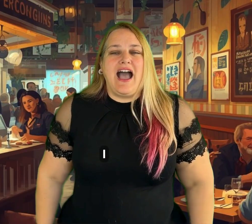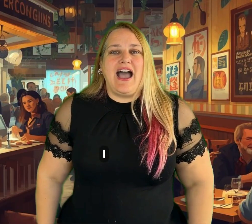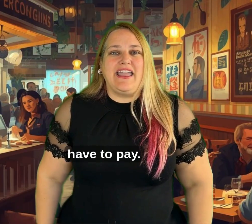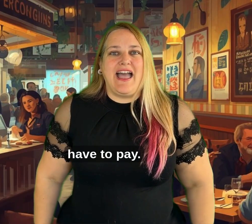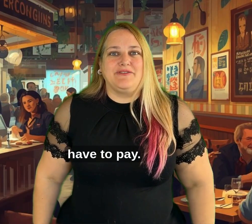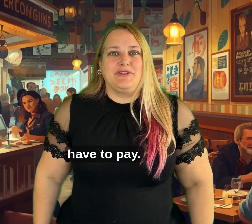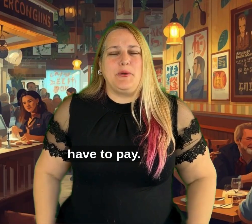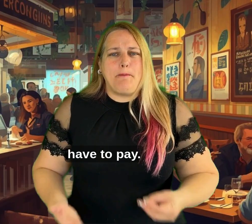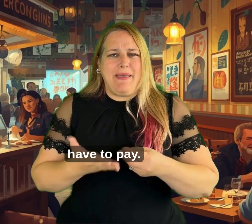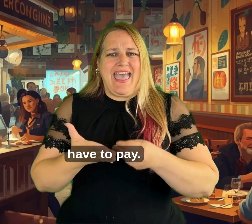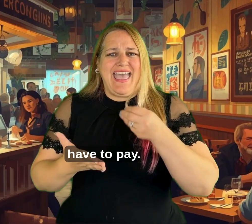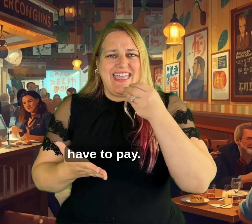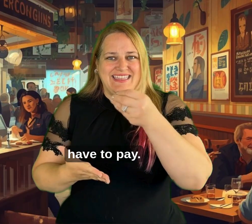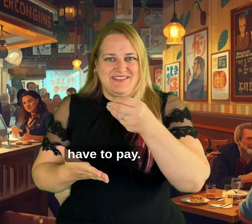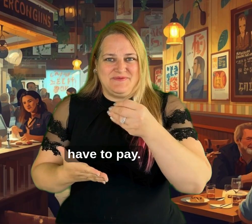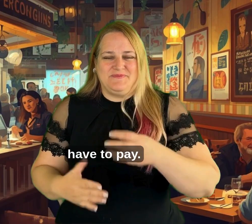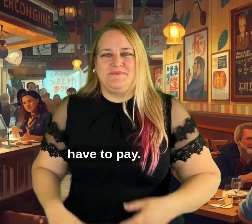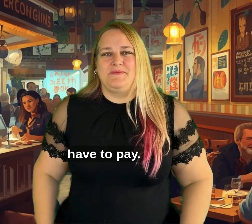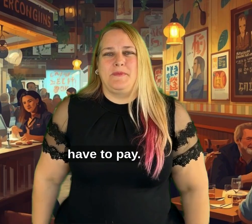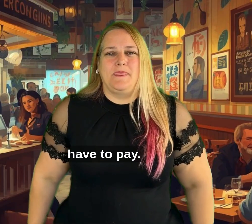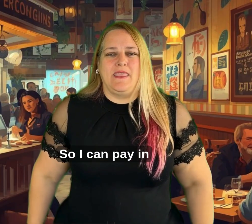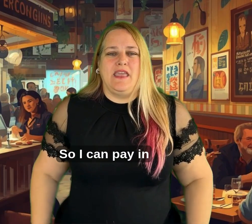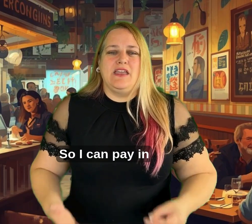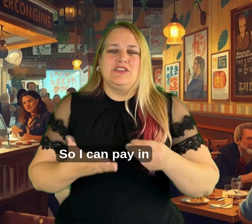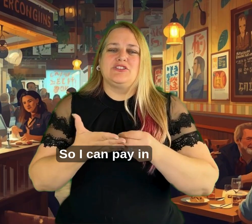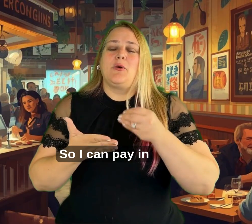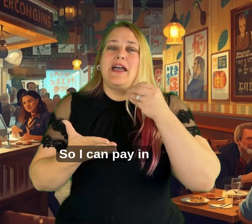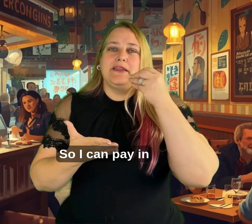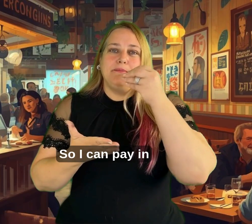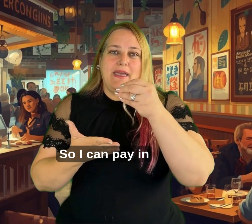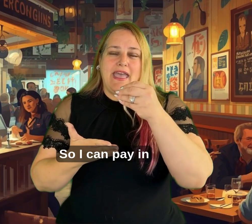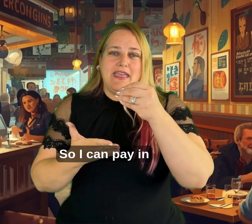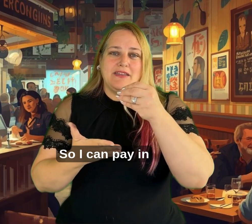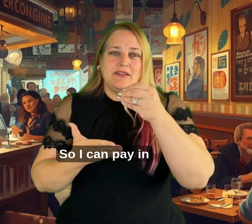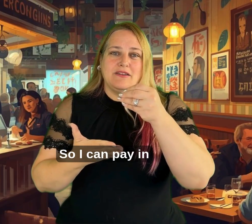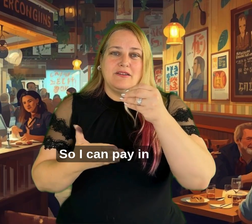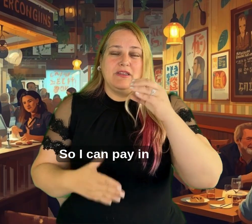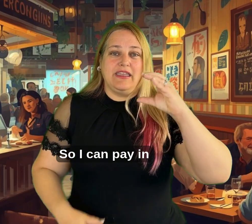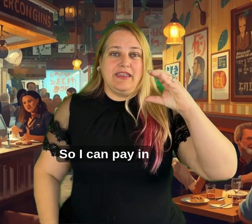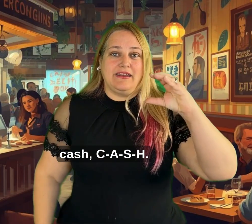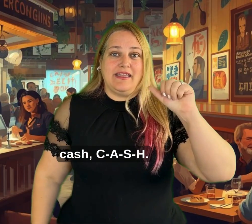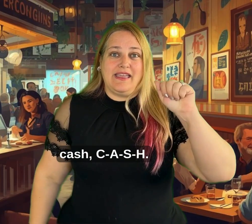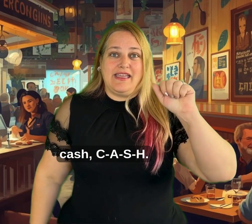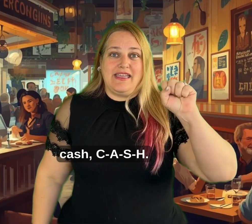I have to pay. So I can pay in